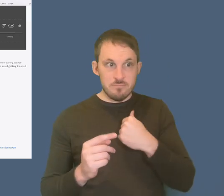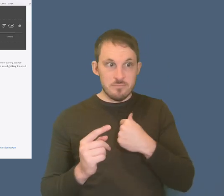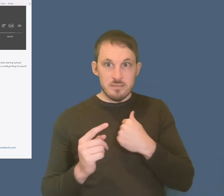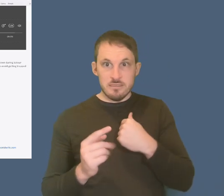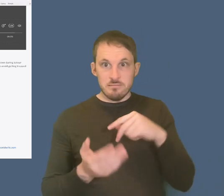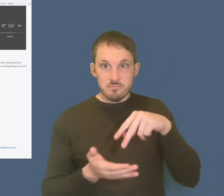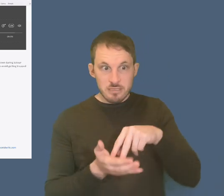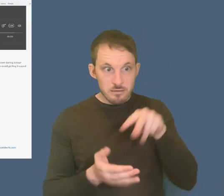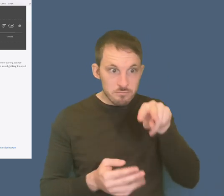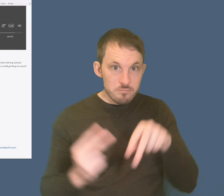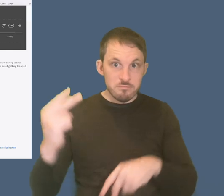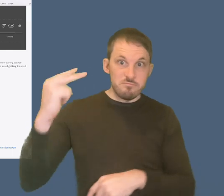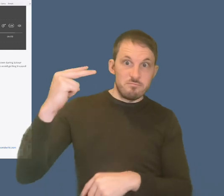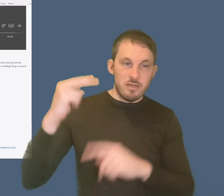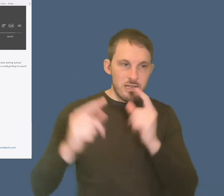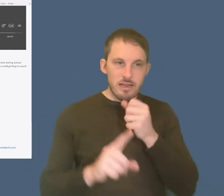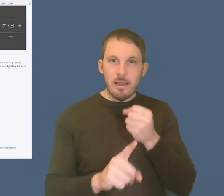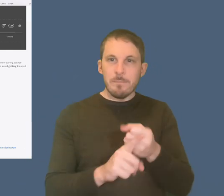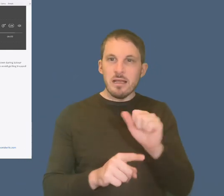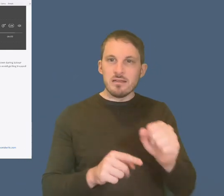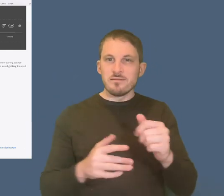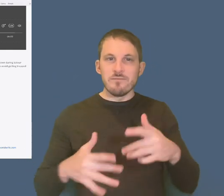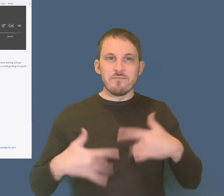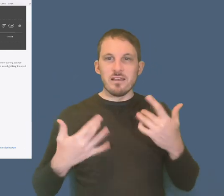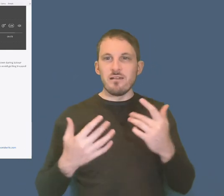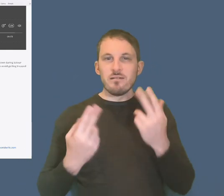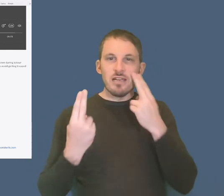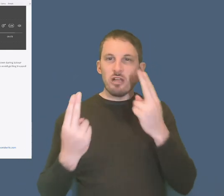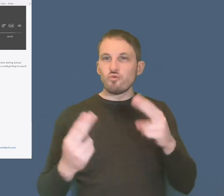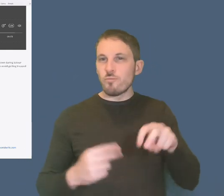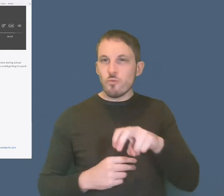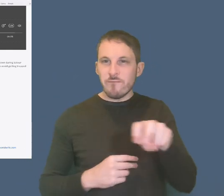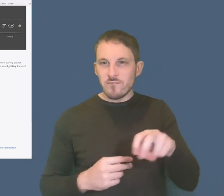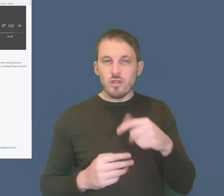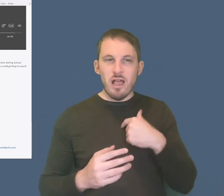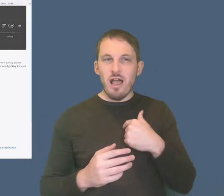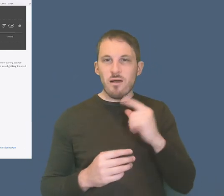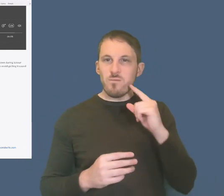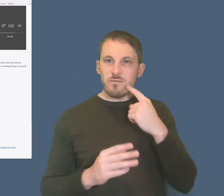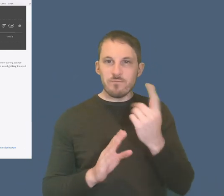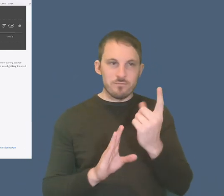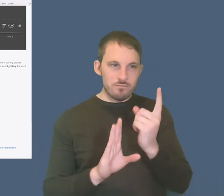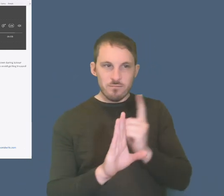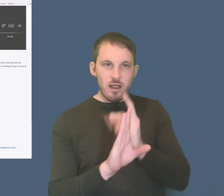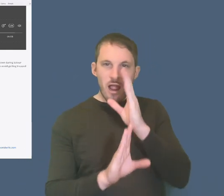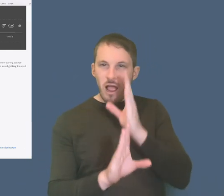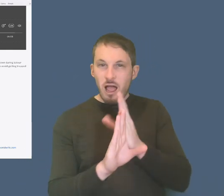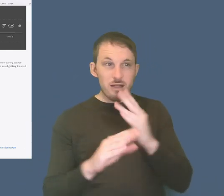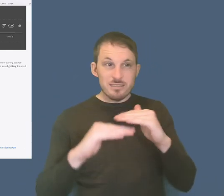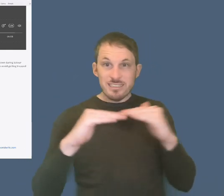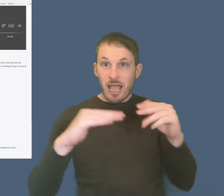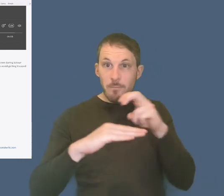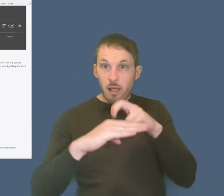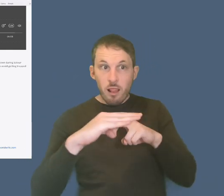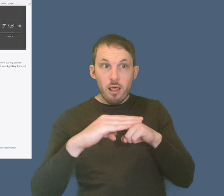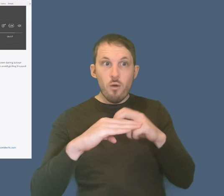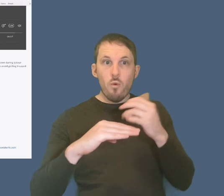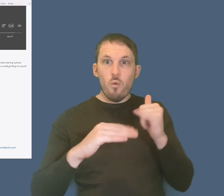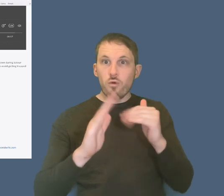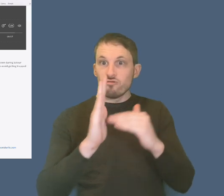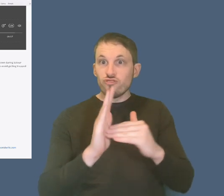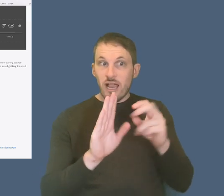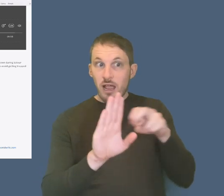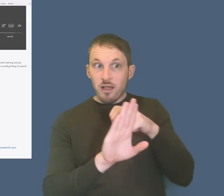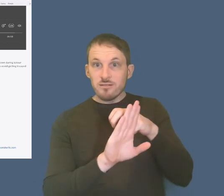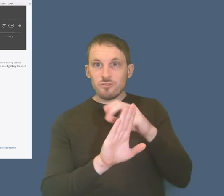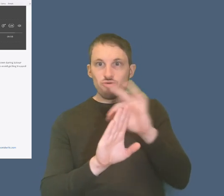the woman's birth space. So I would do things like hide out of view from the woman under tables and behind chairs to not be in